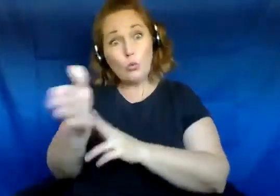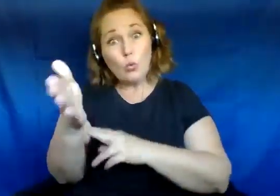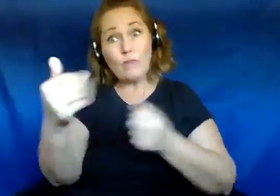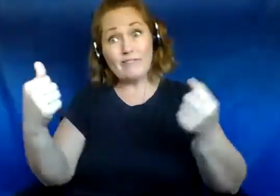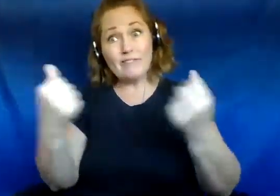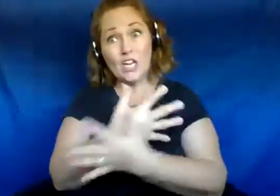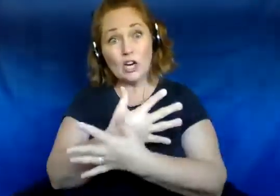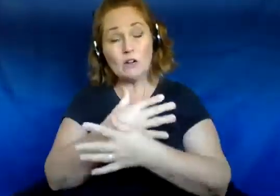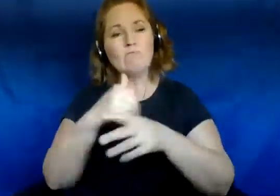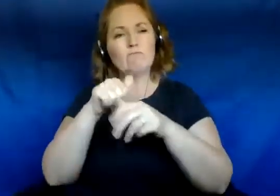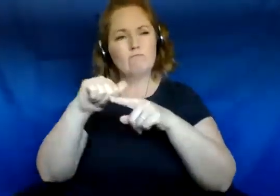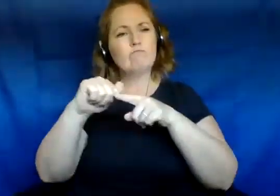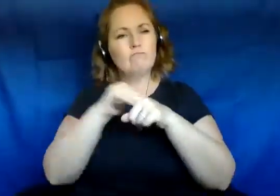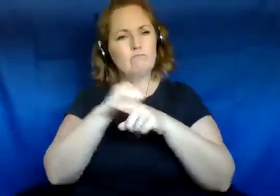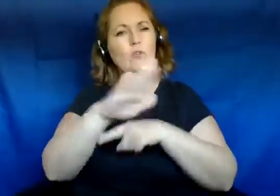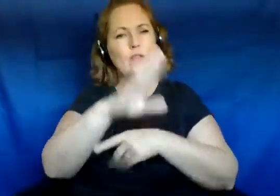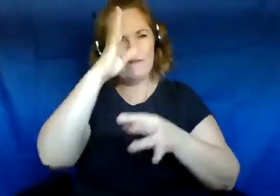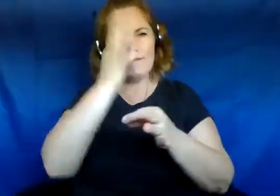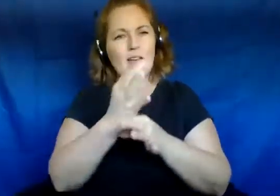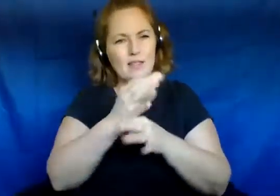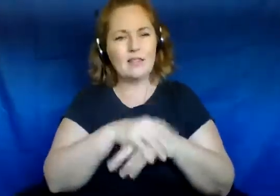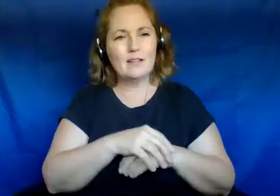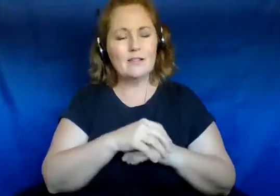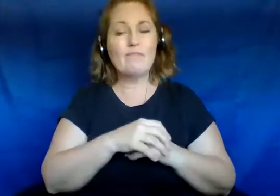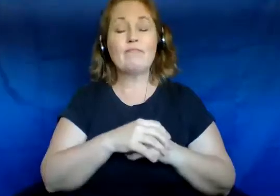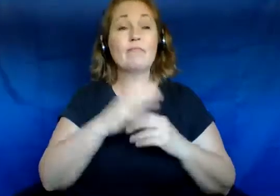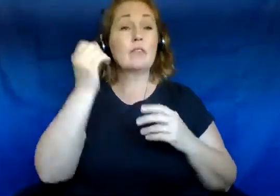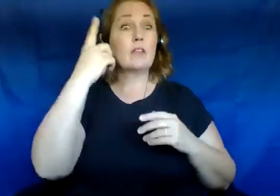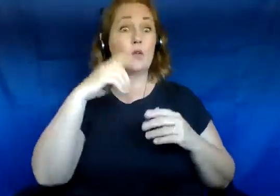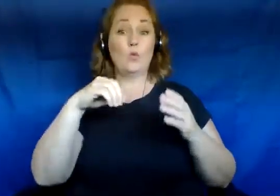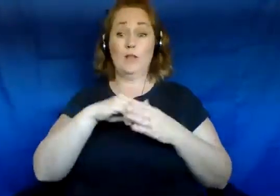faith. Nowhere in the first